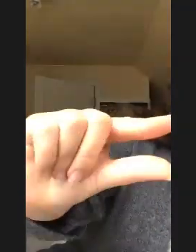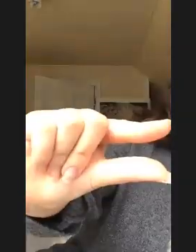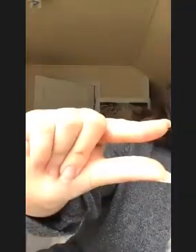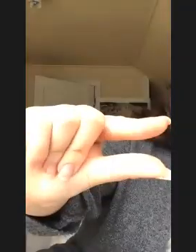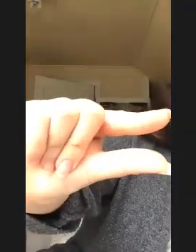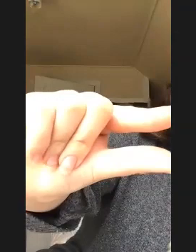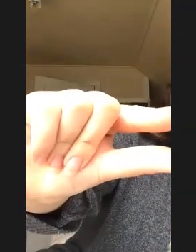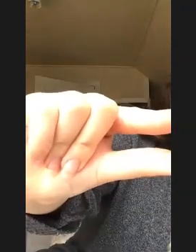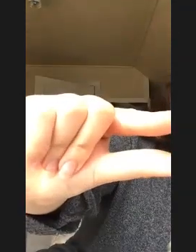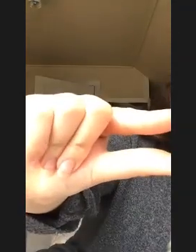G,